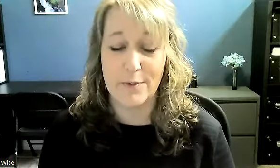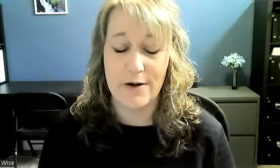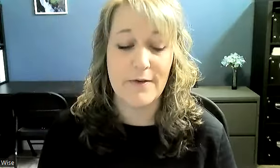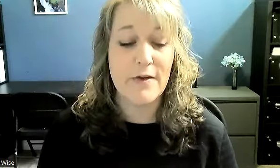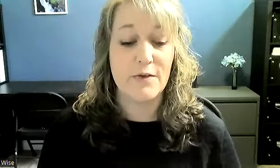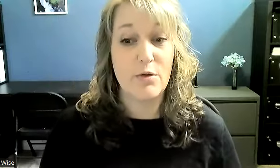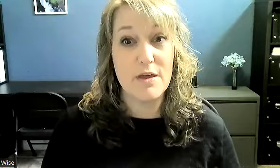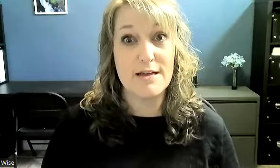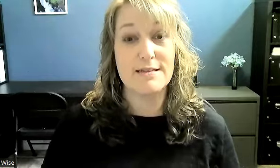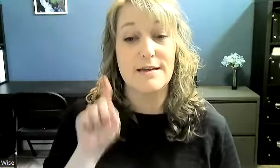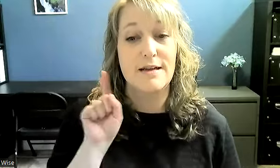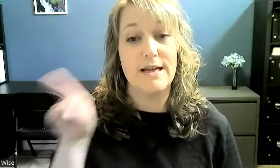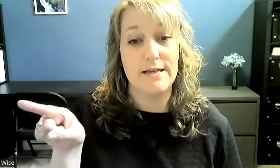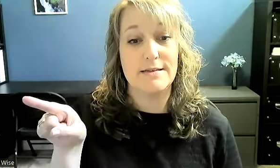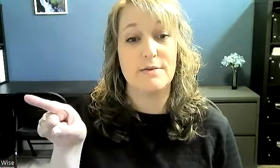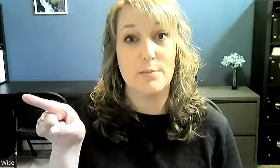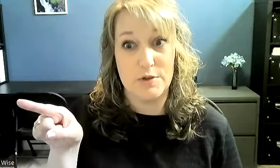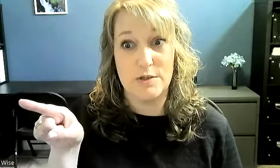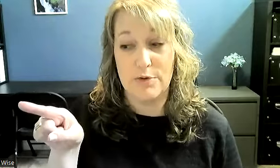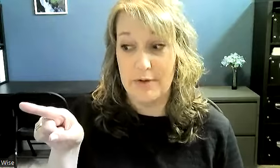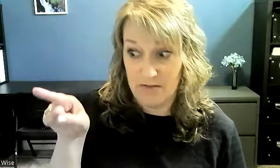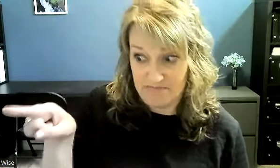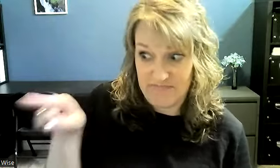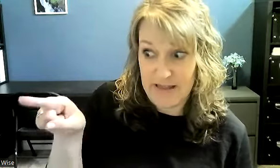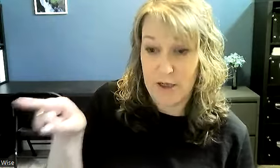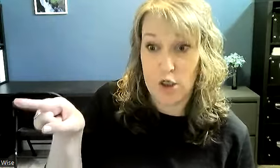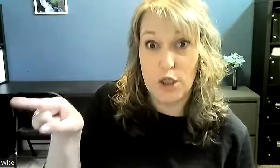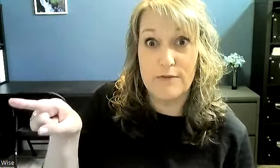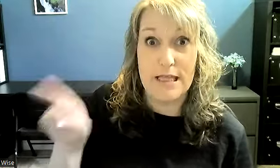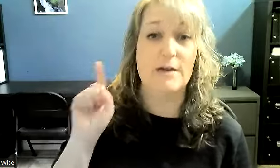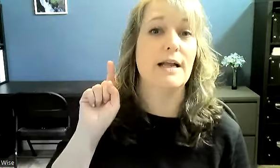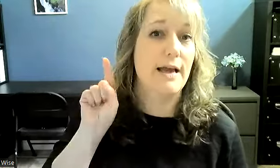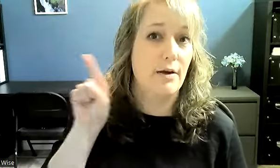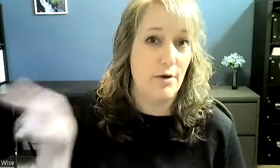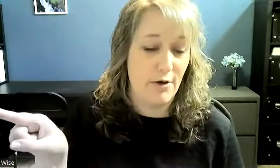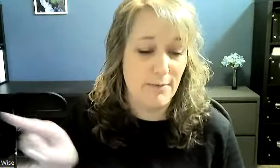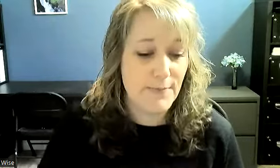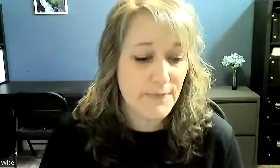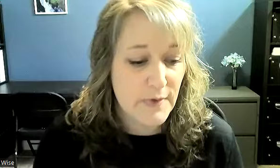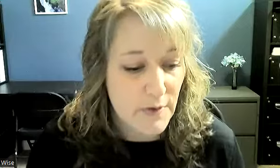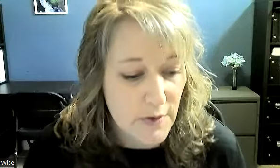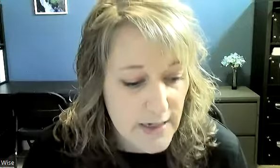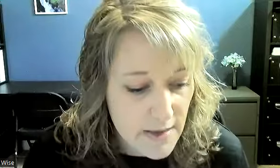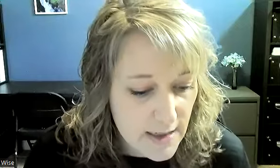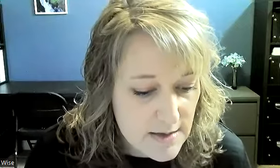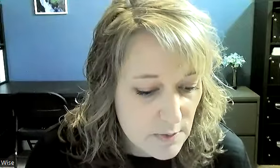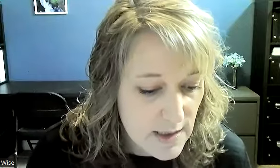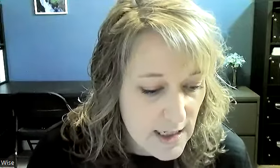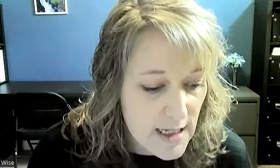word. So this is the personal pronoun. That girl over there, I like her. All right, the next one